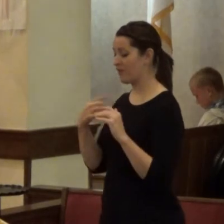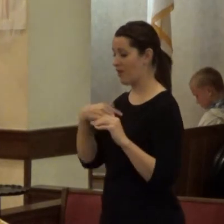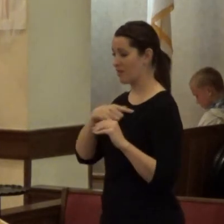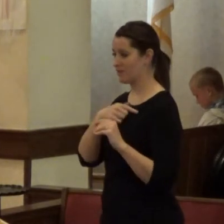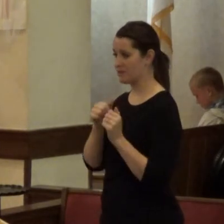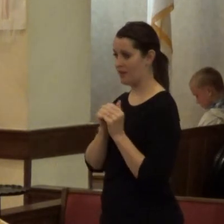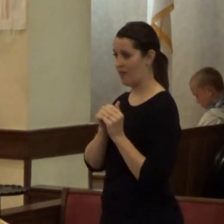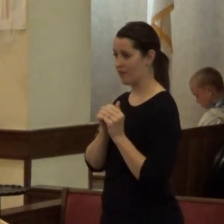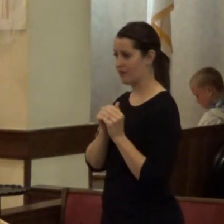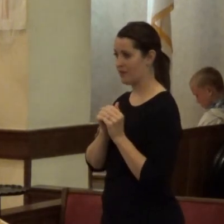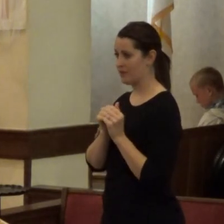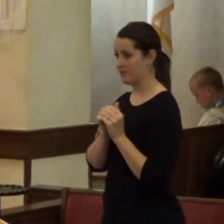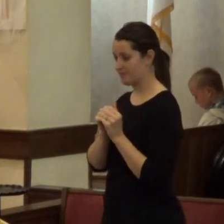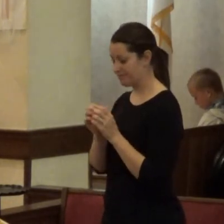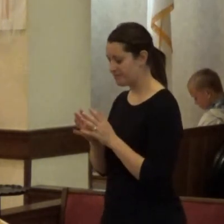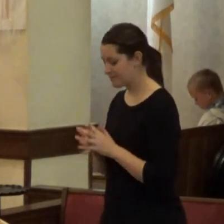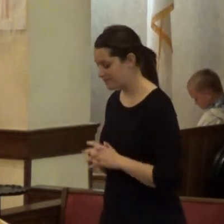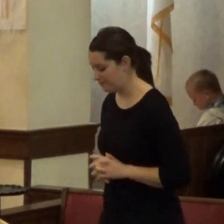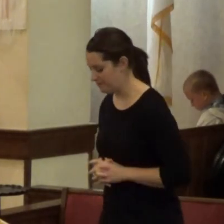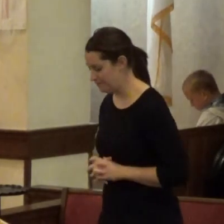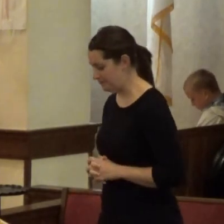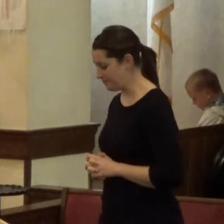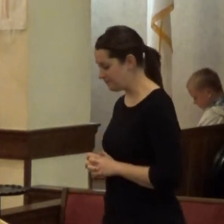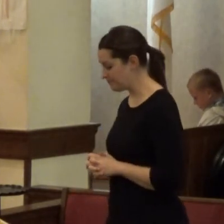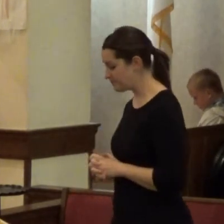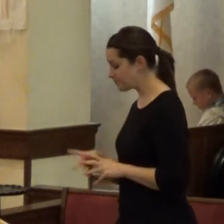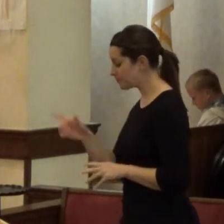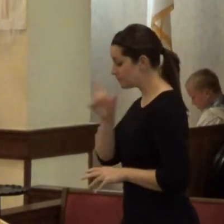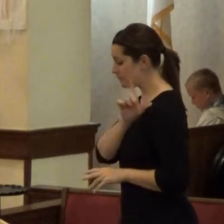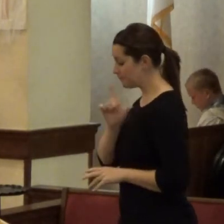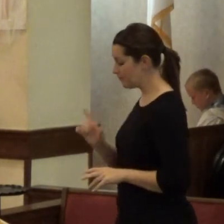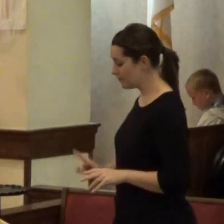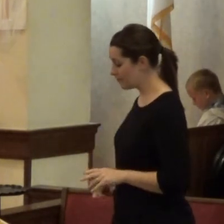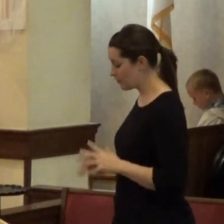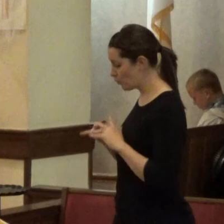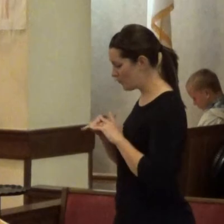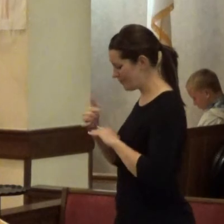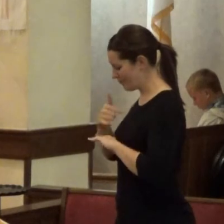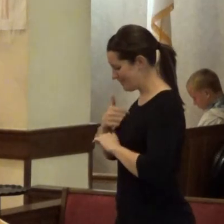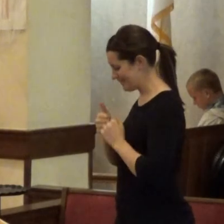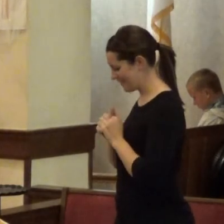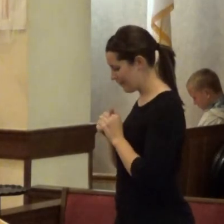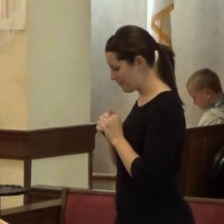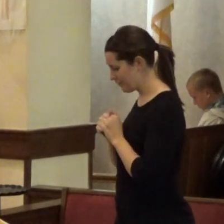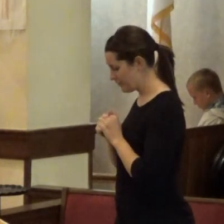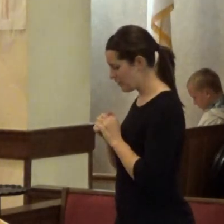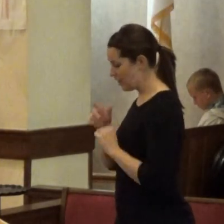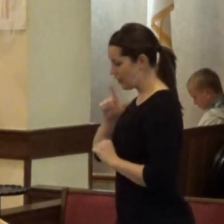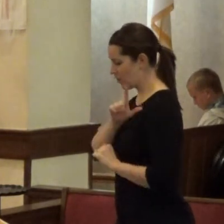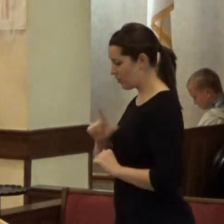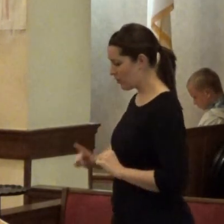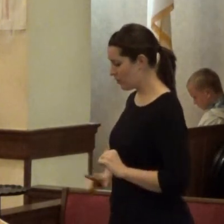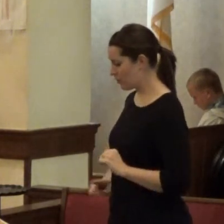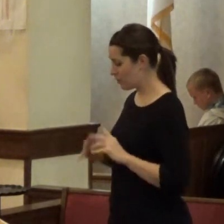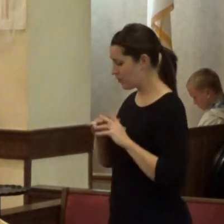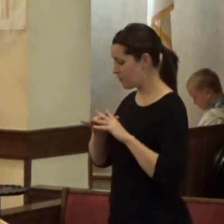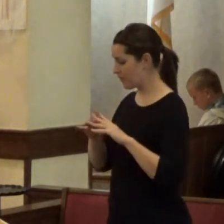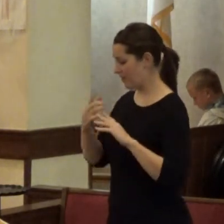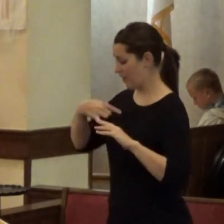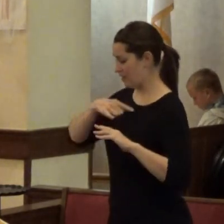together. Let us pray. Lord, weave me together. Lord, weave us